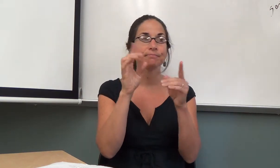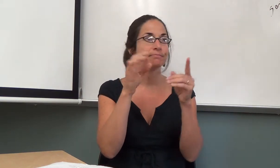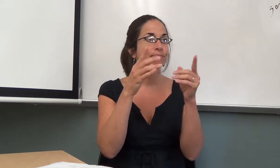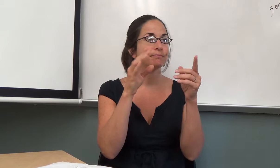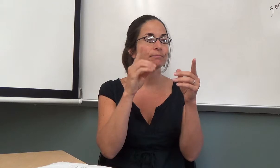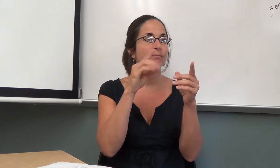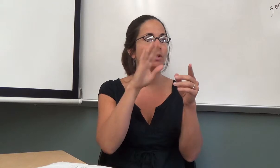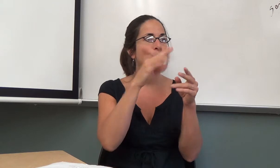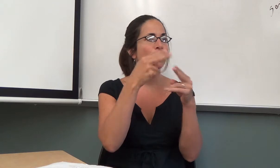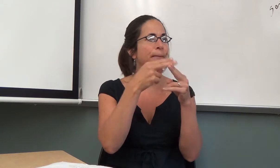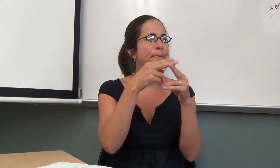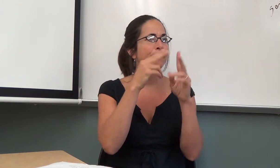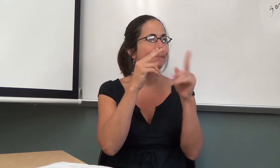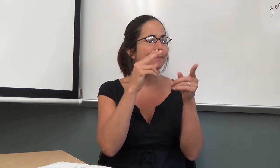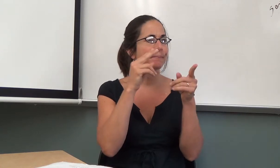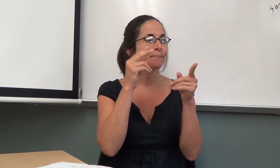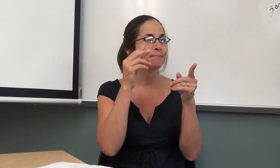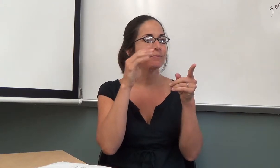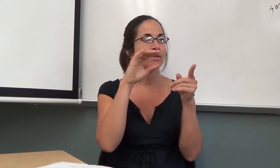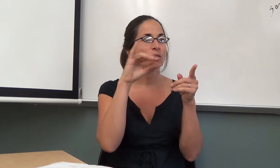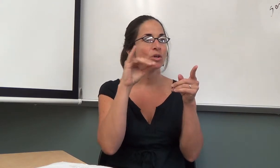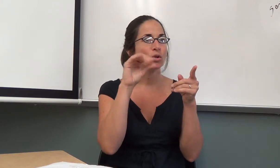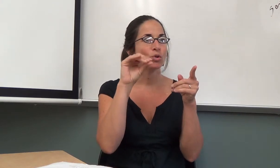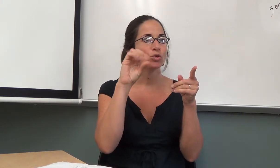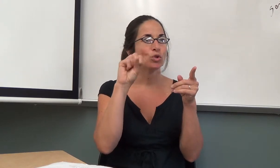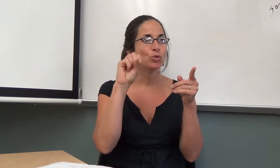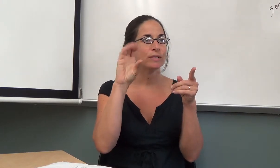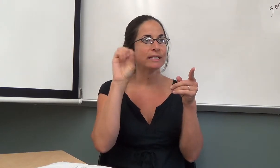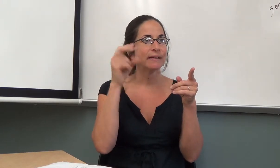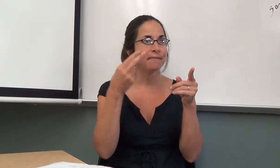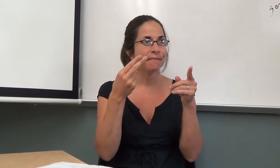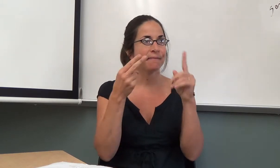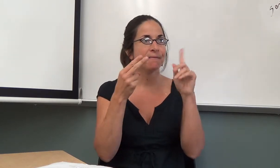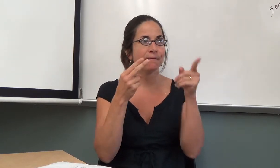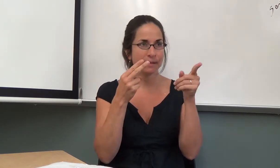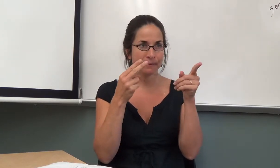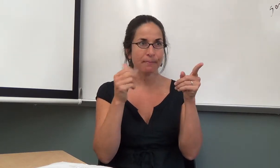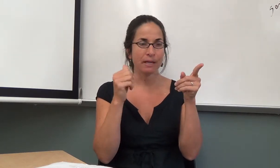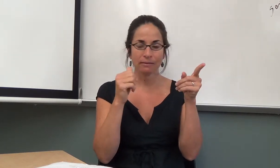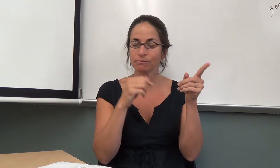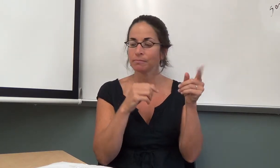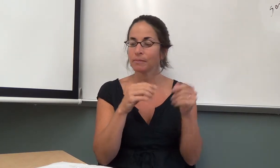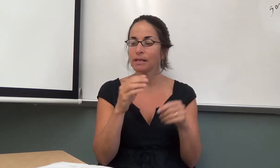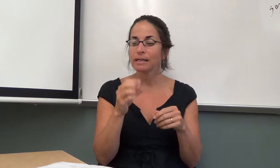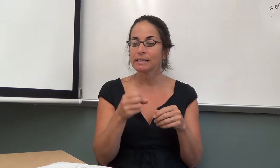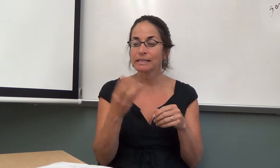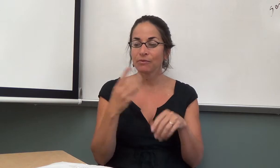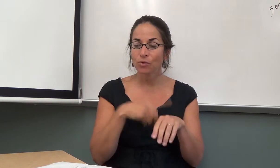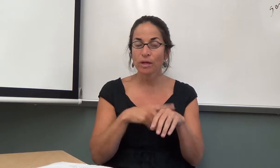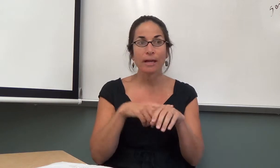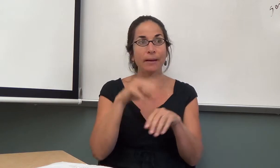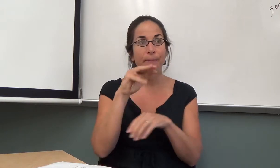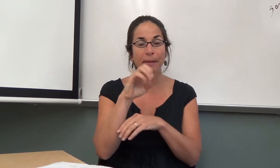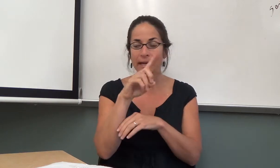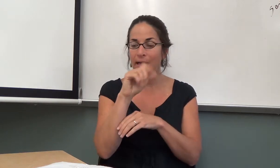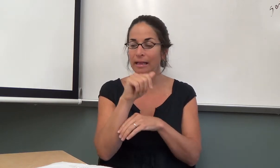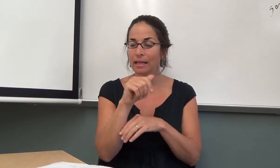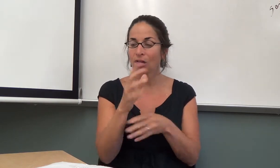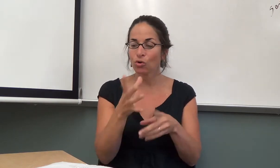Wait, hold on. Don't tell me I'm going to remember. Joseph. Yes, sir. Awesome. Several times Mandela was arrested for working with the African